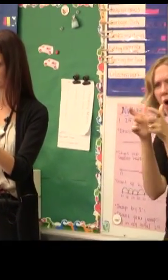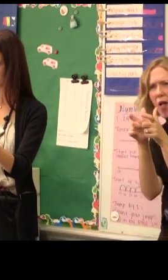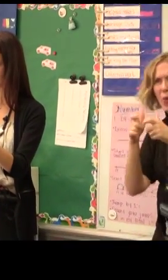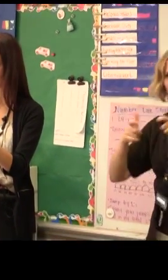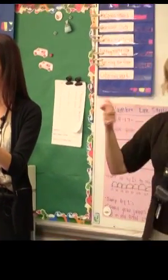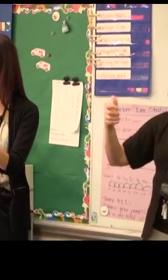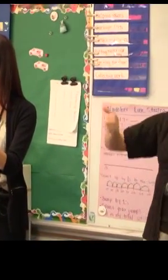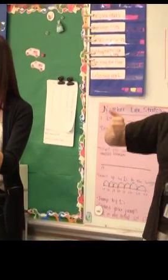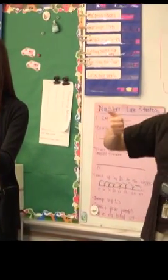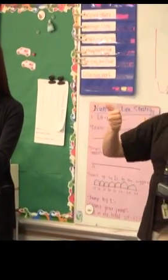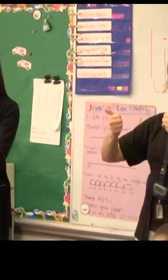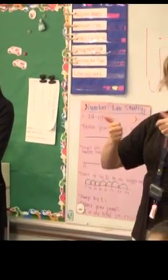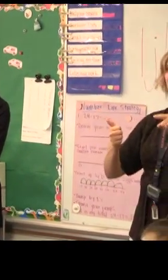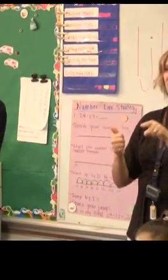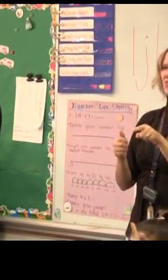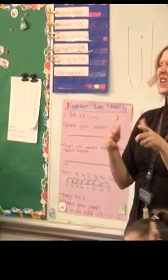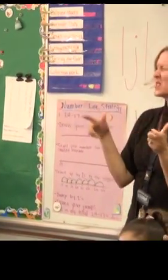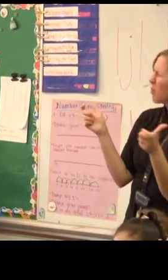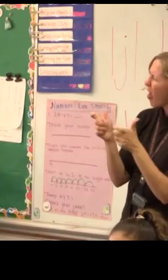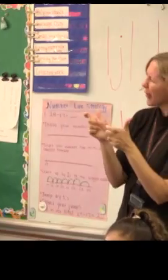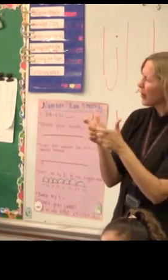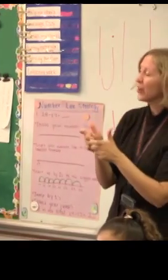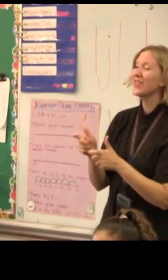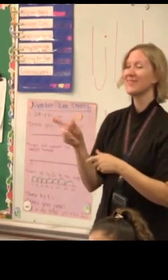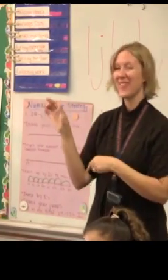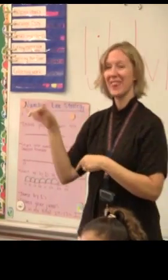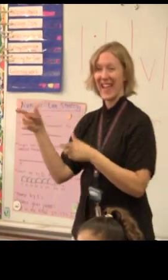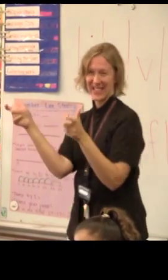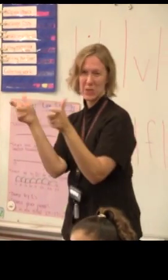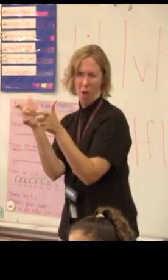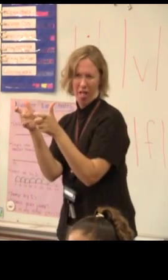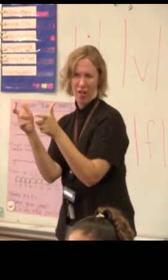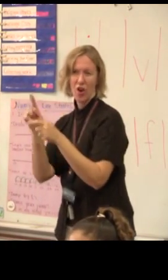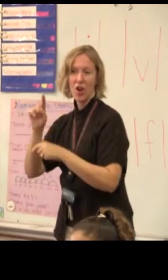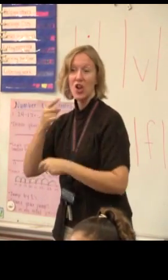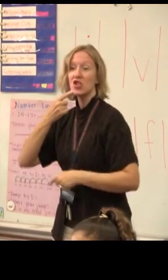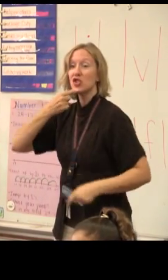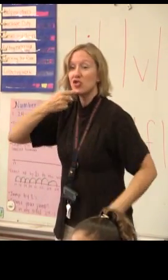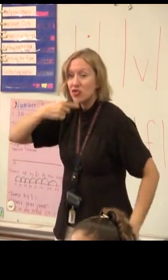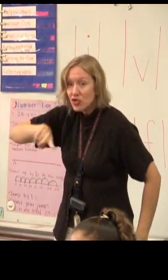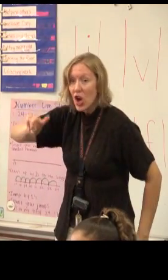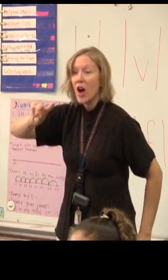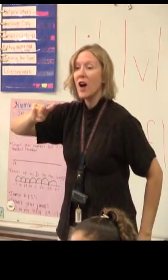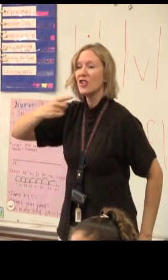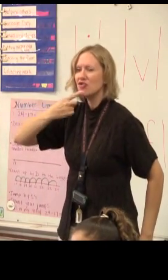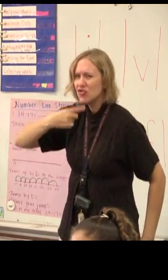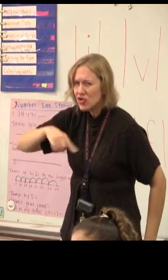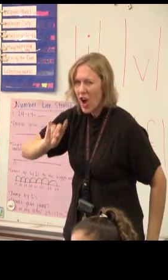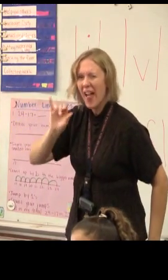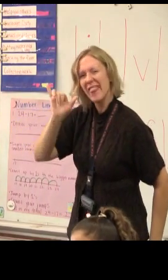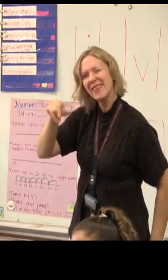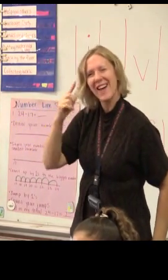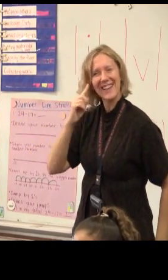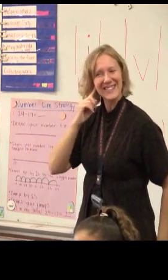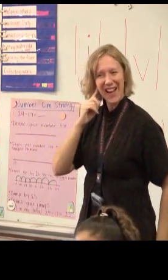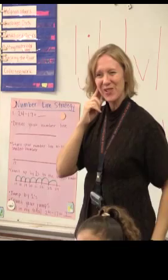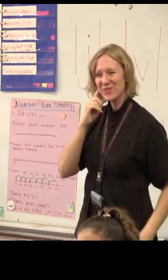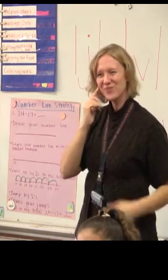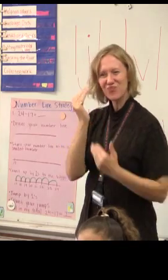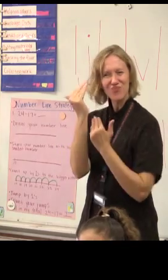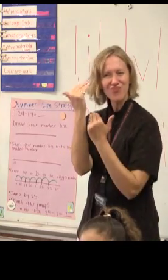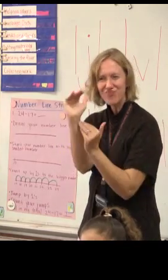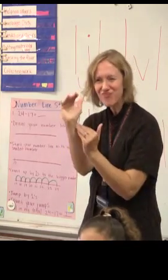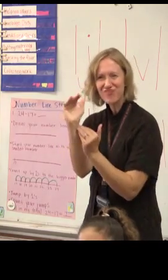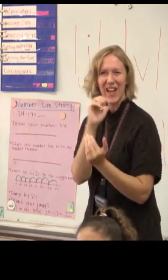big? Smaller. It's smaller, so the J for jump, that sound is it's not